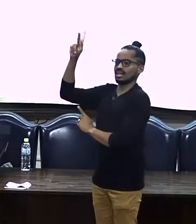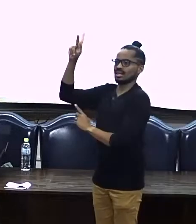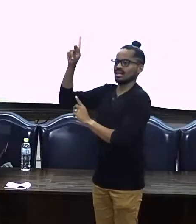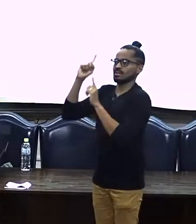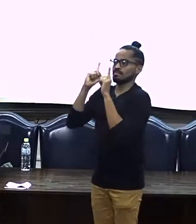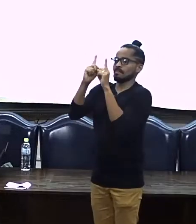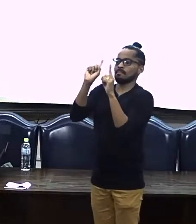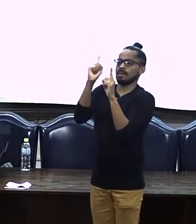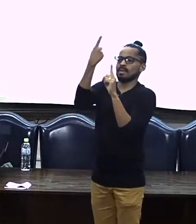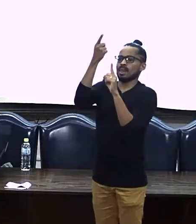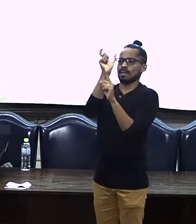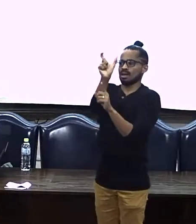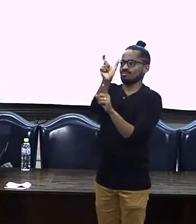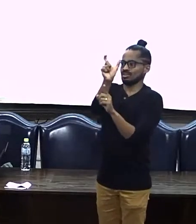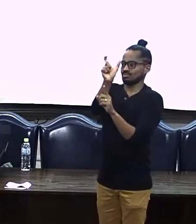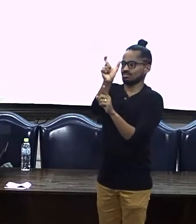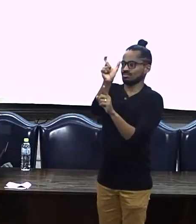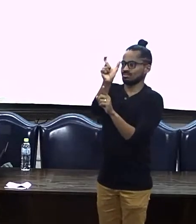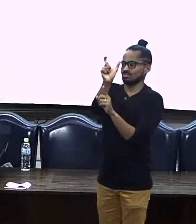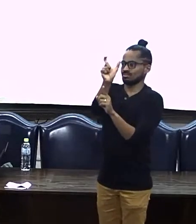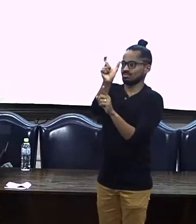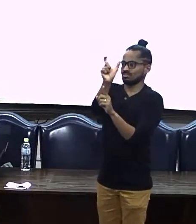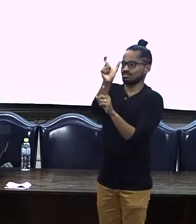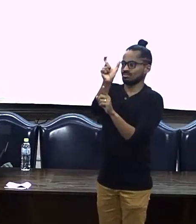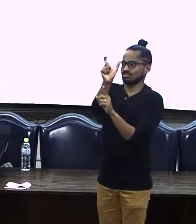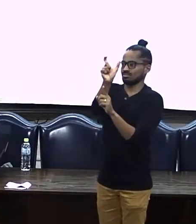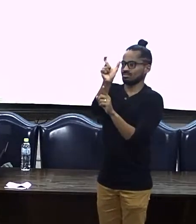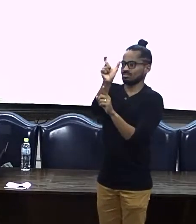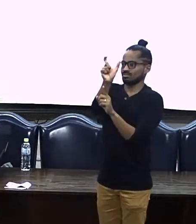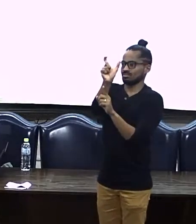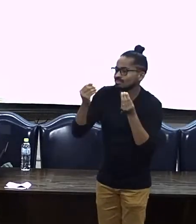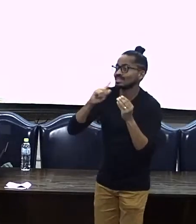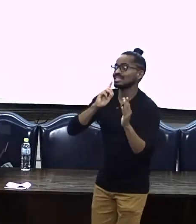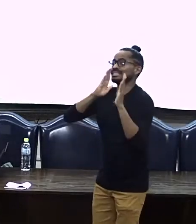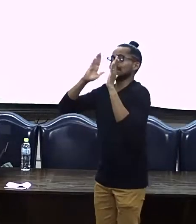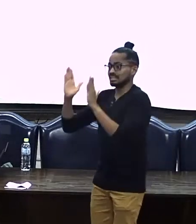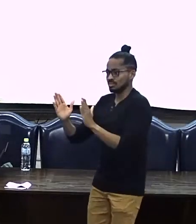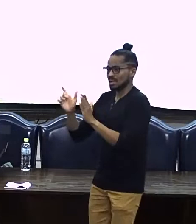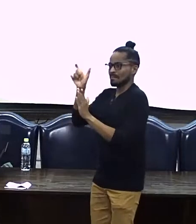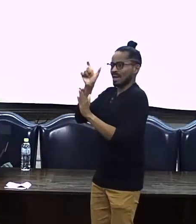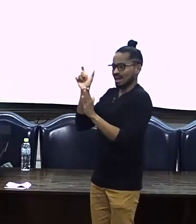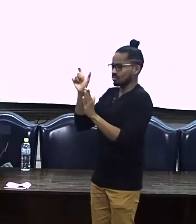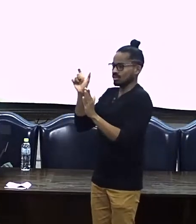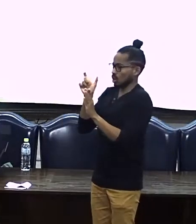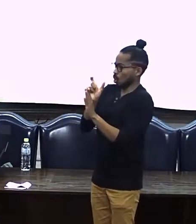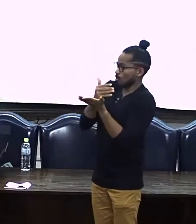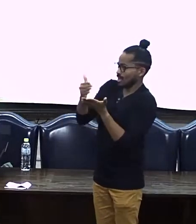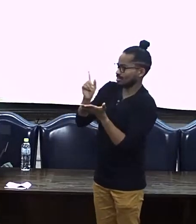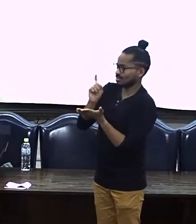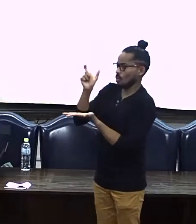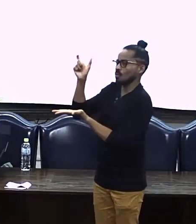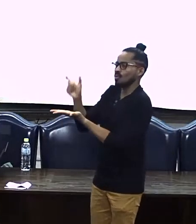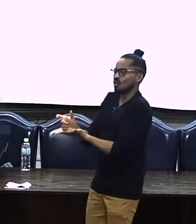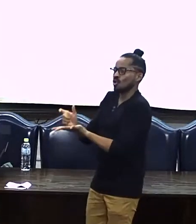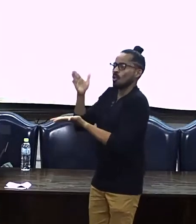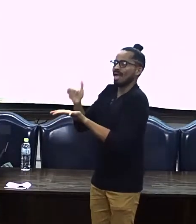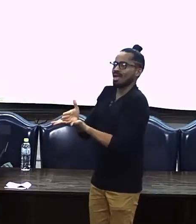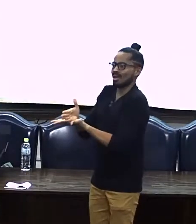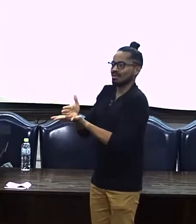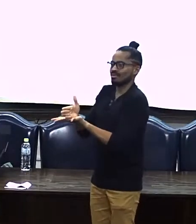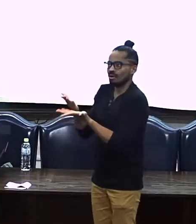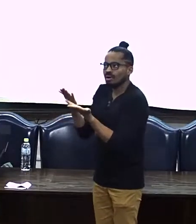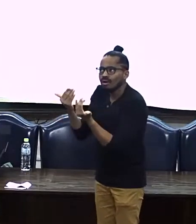the middle position, and the last position, and we kept the nuclear stress the same. So it's pick type